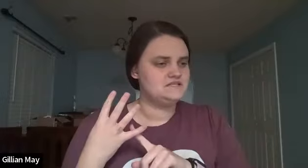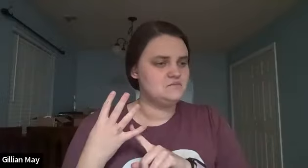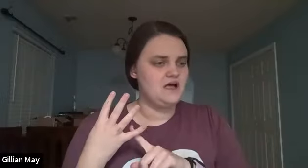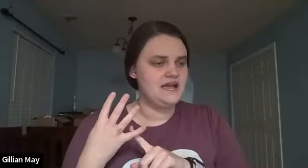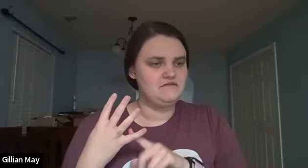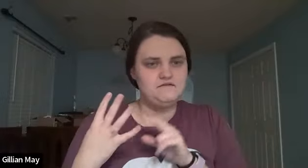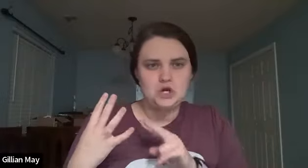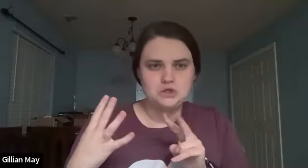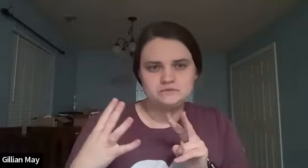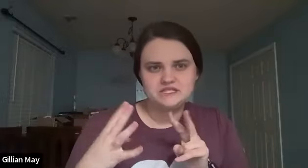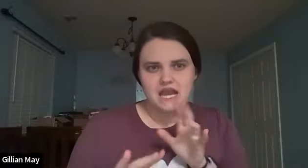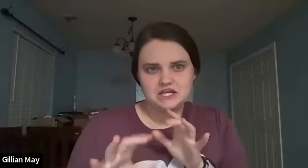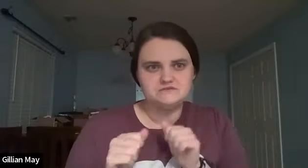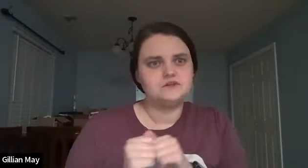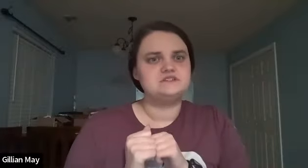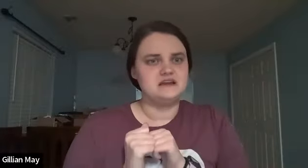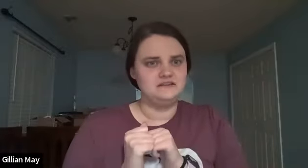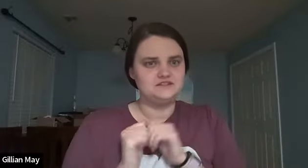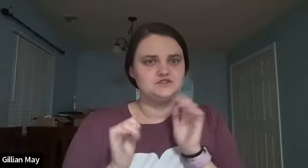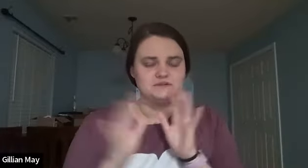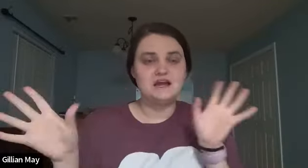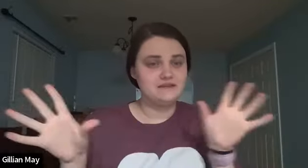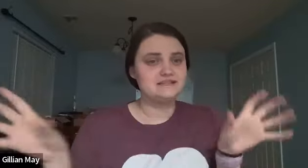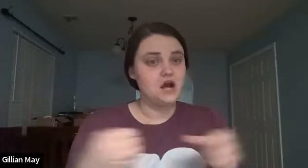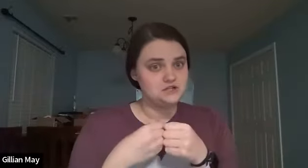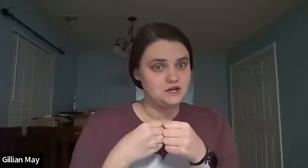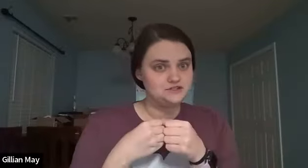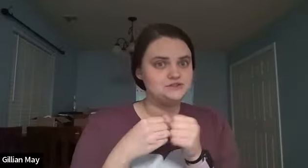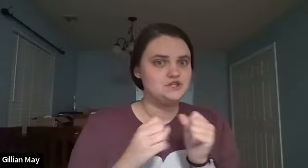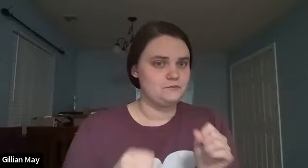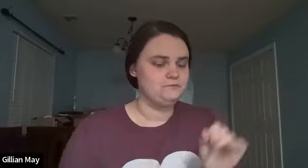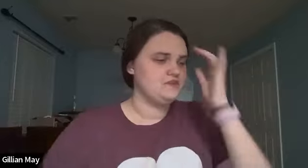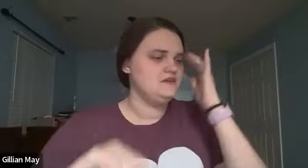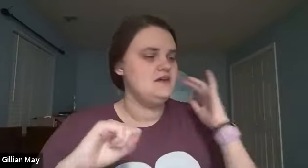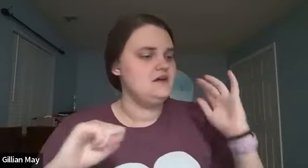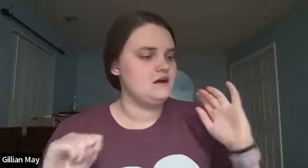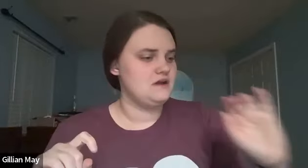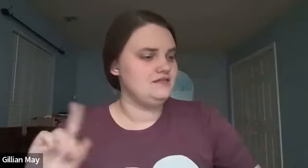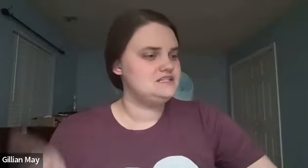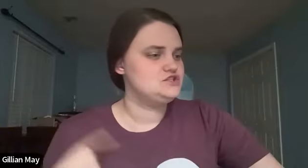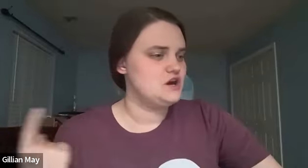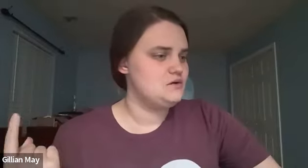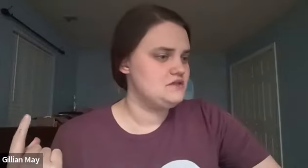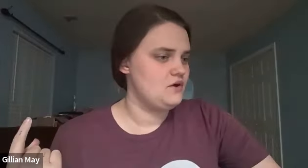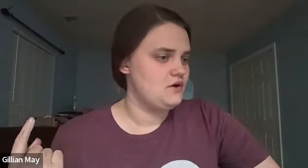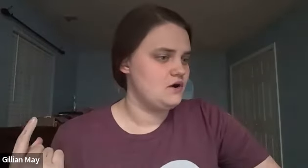some like verbs, like action verbs kind of things. So it's kind of like I said, a hodgepodge. So all right, let's start with